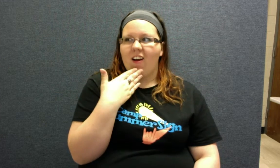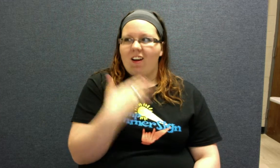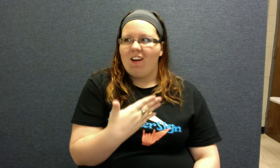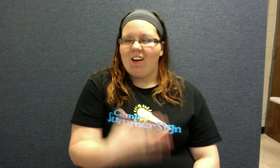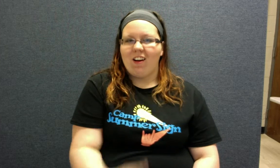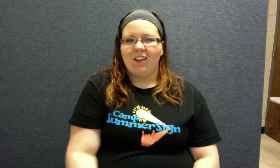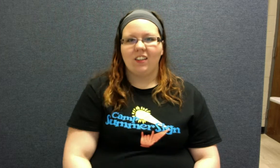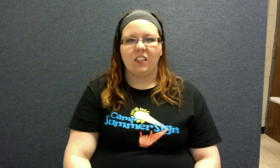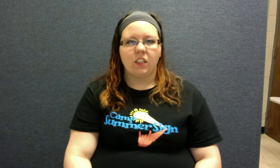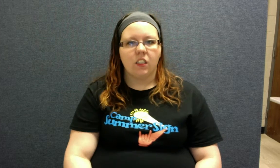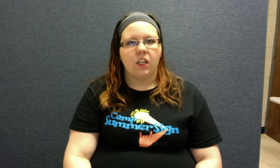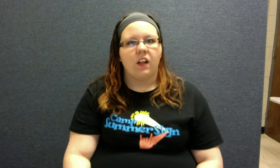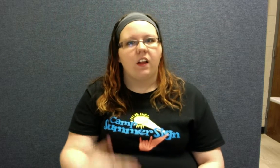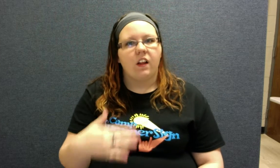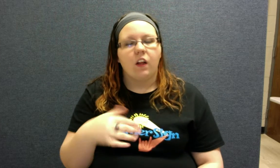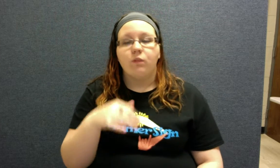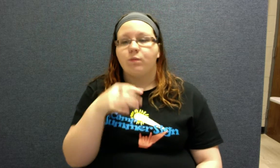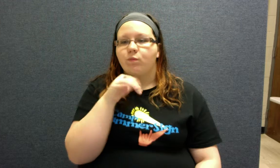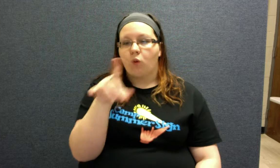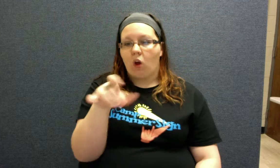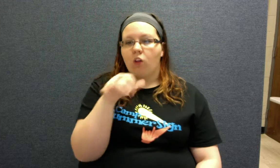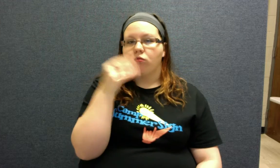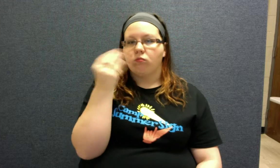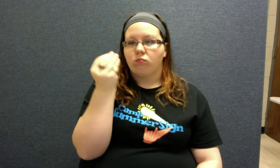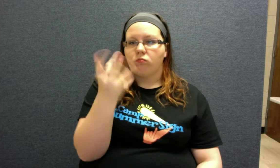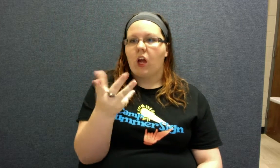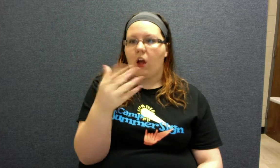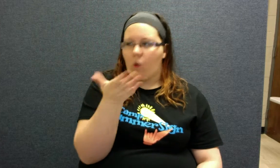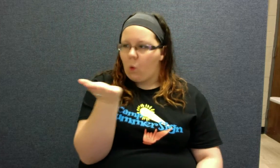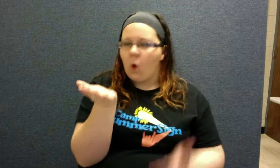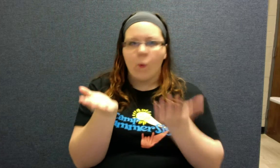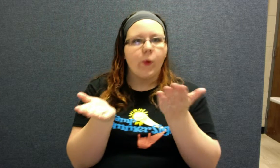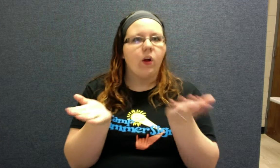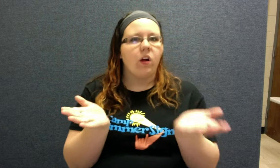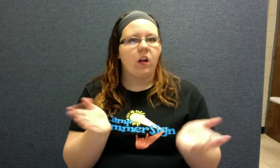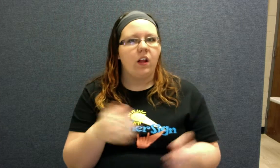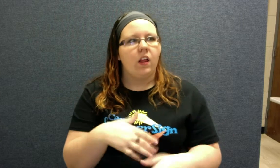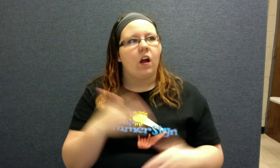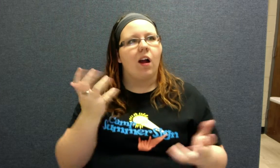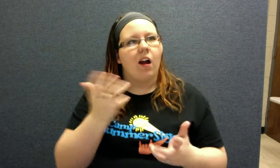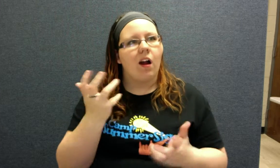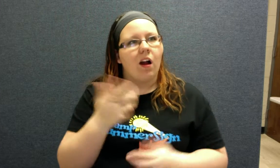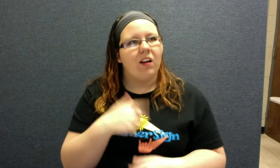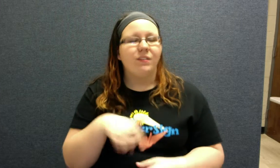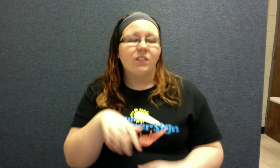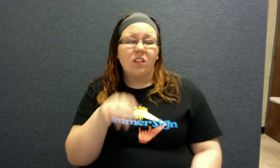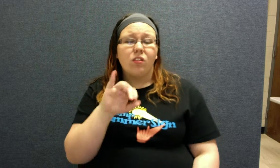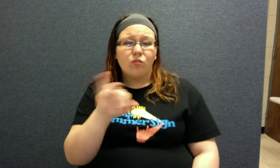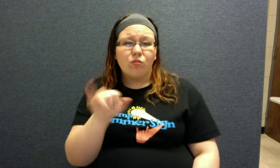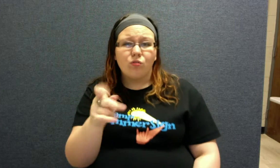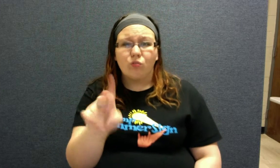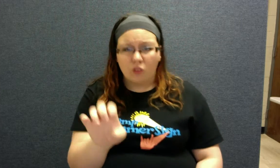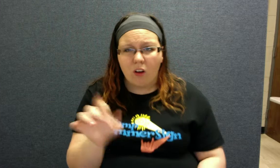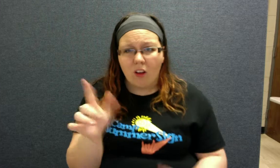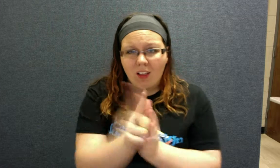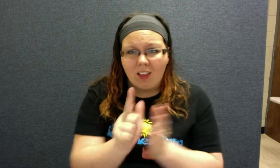in the military that they no longer had to live under this, which had at this point really become a joke of a law. It was definitely refreshing to know